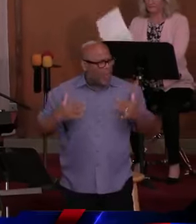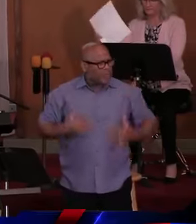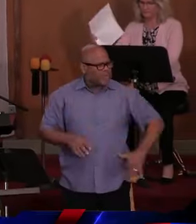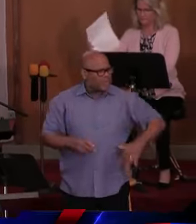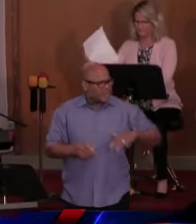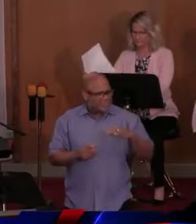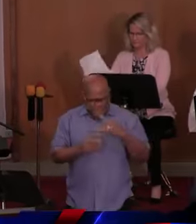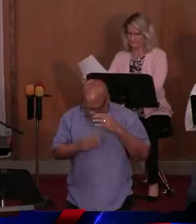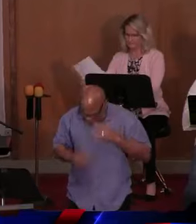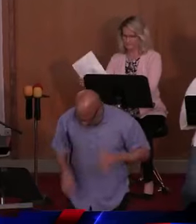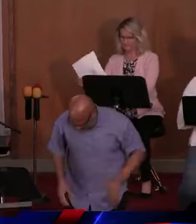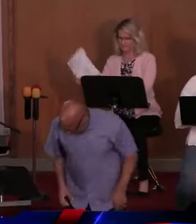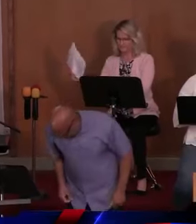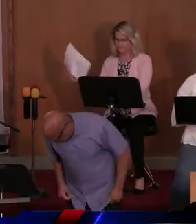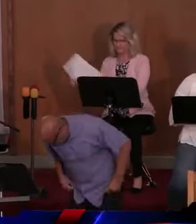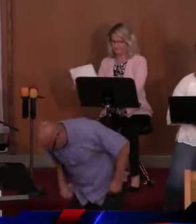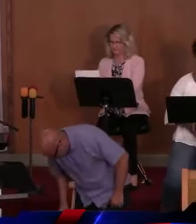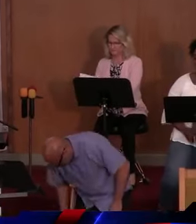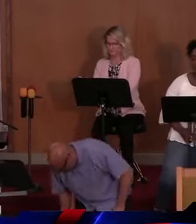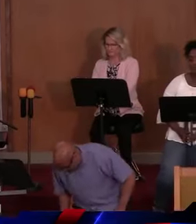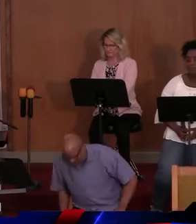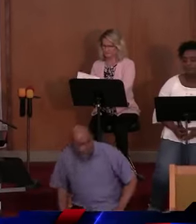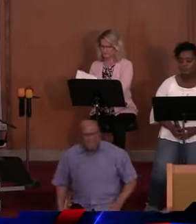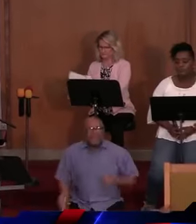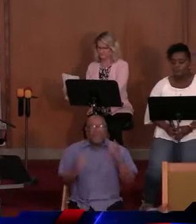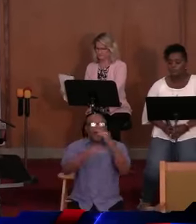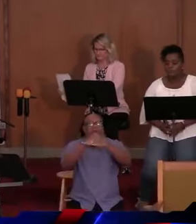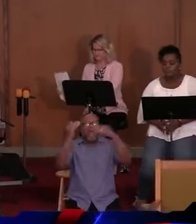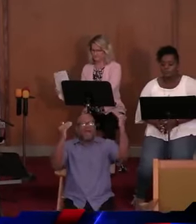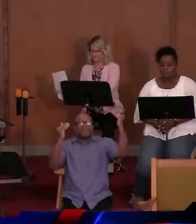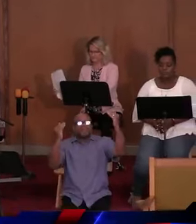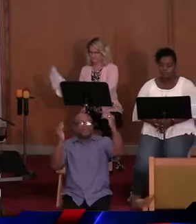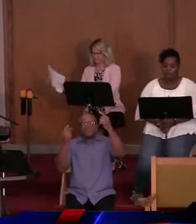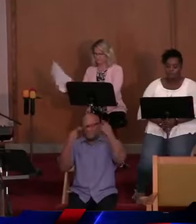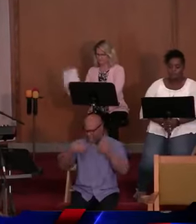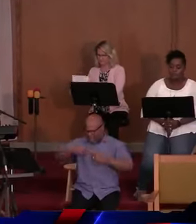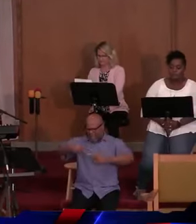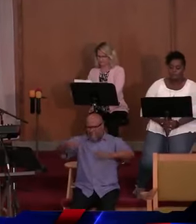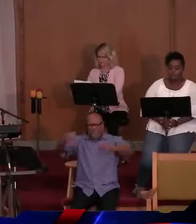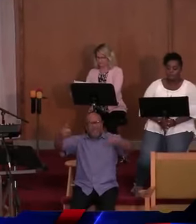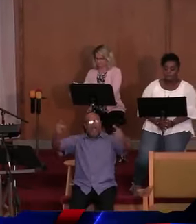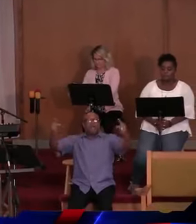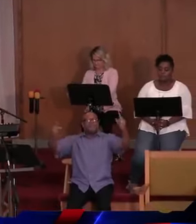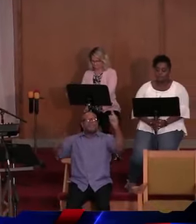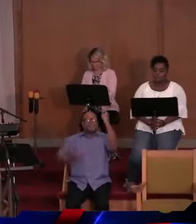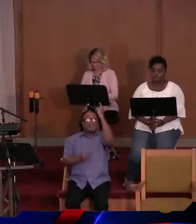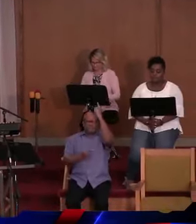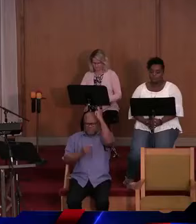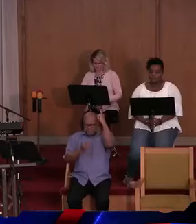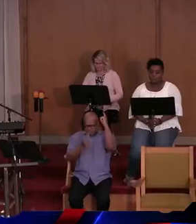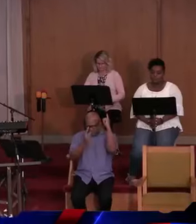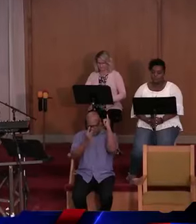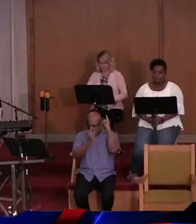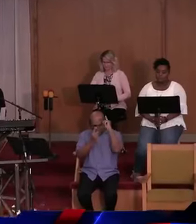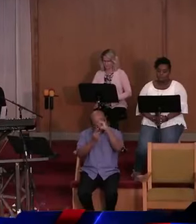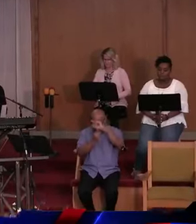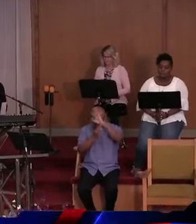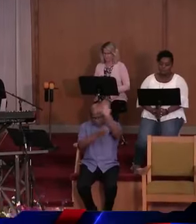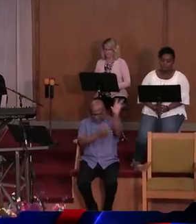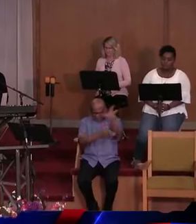Your heavens declare your wonder, for you are great and